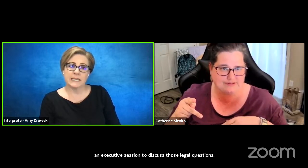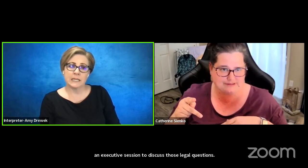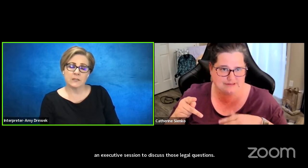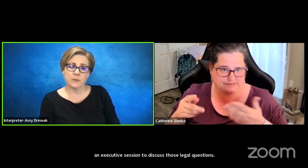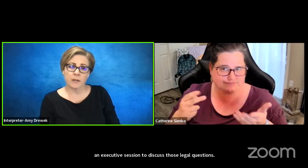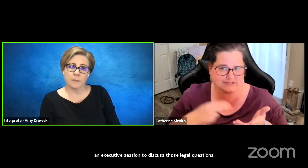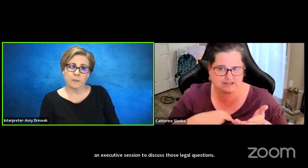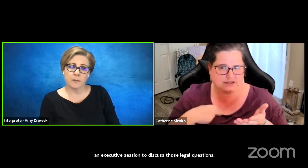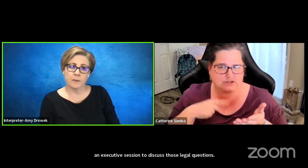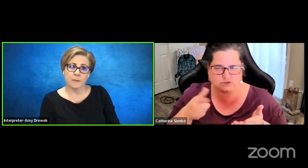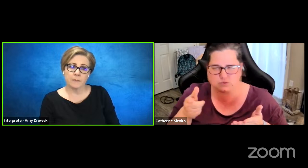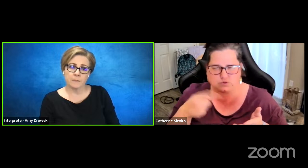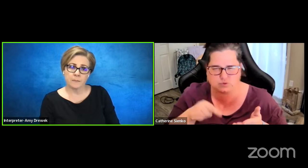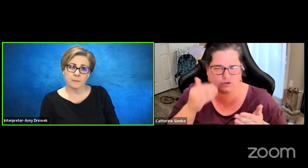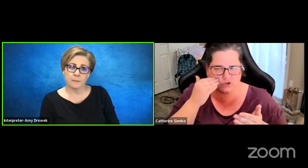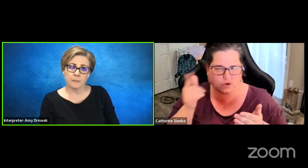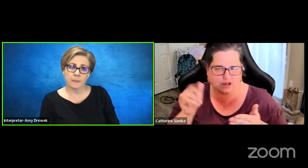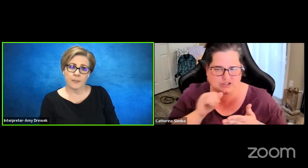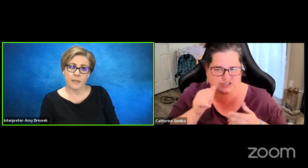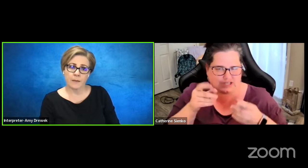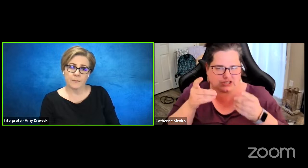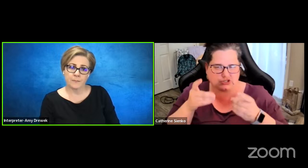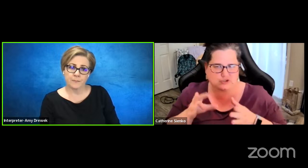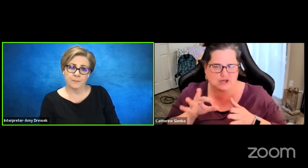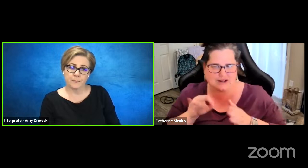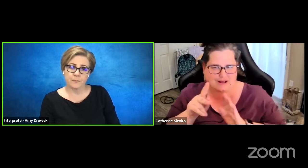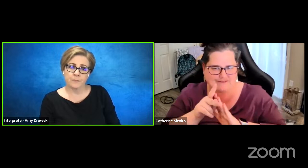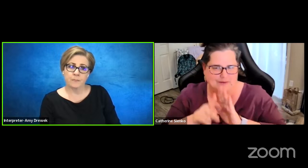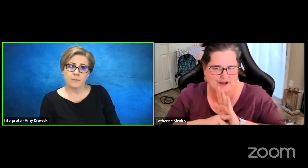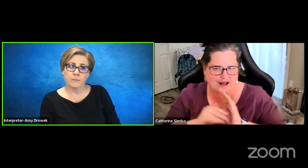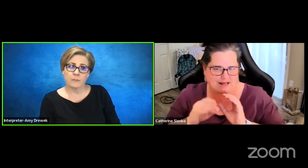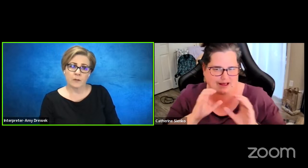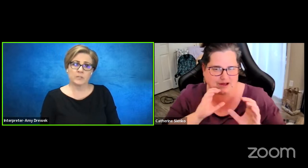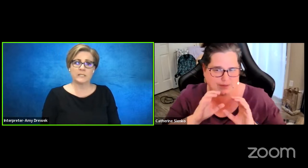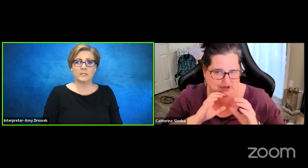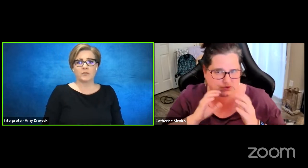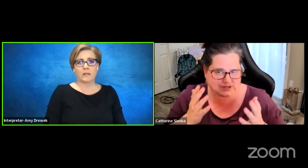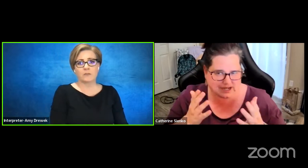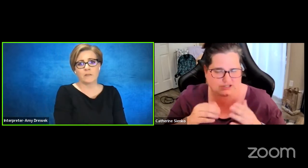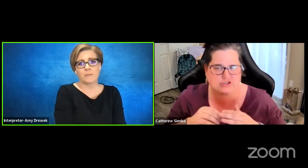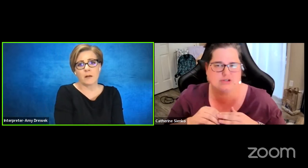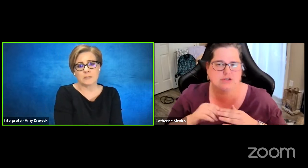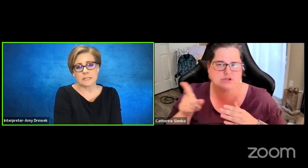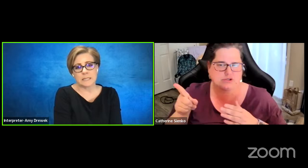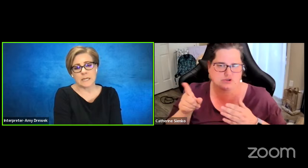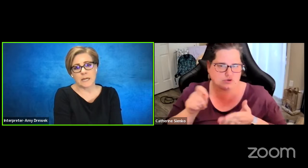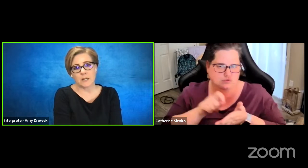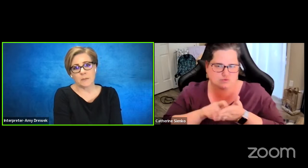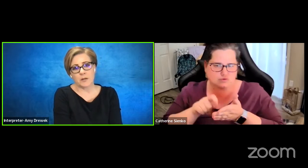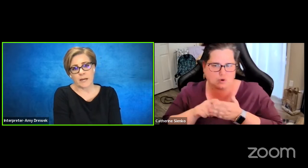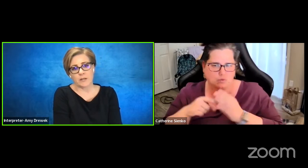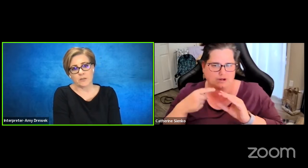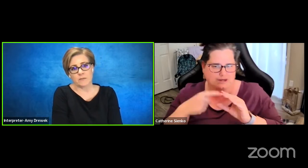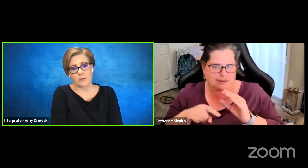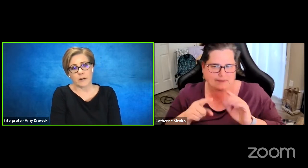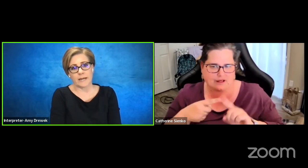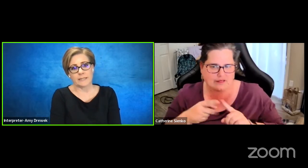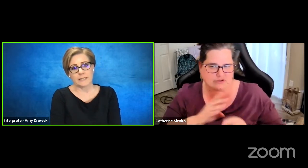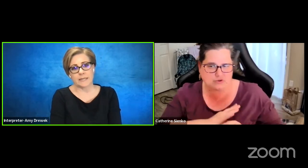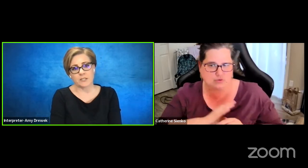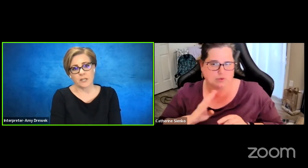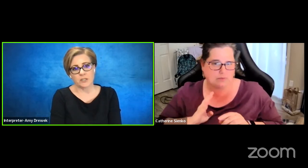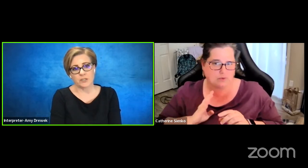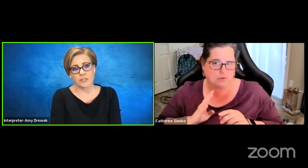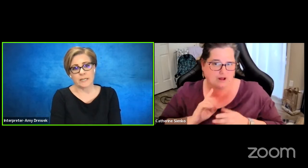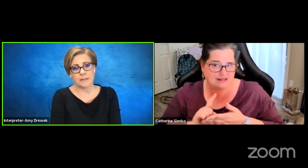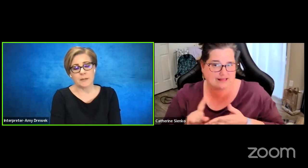Her name is Nikki Sukup. She's the Director of Policy and Communication